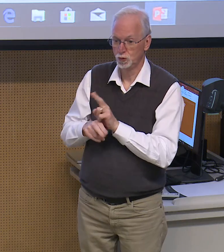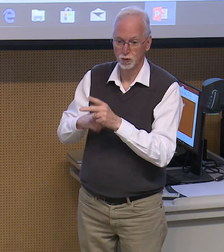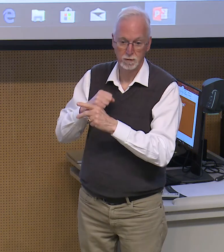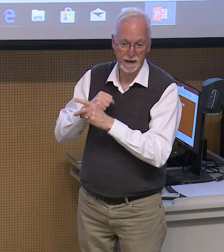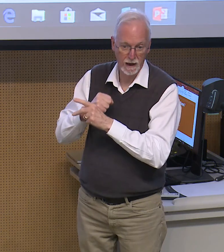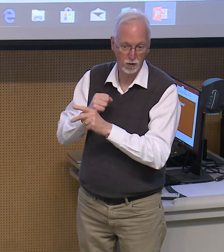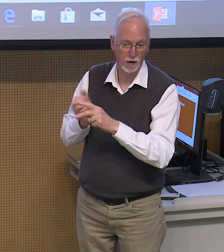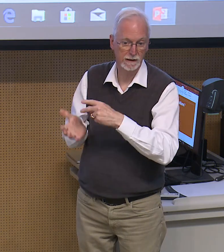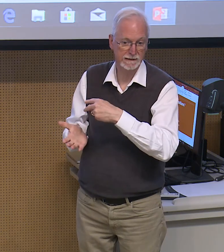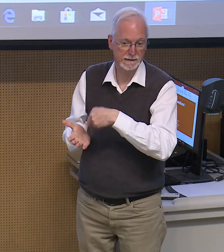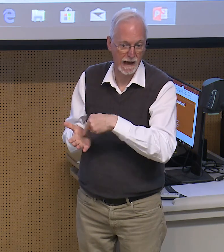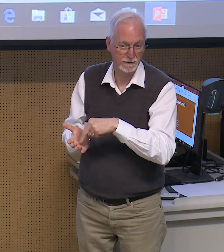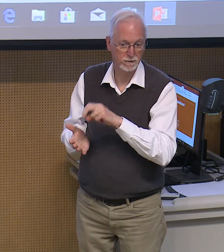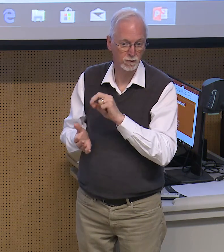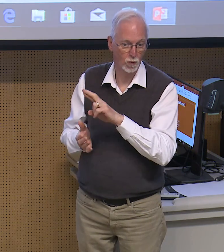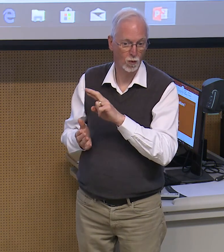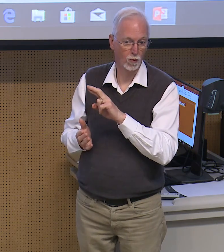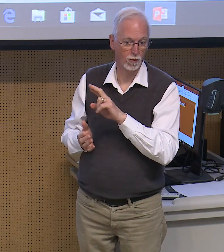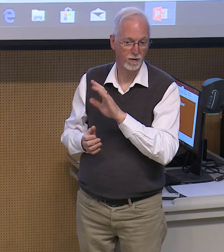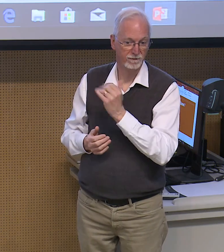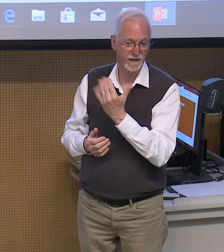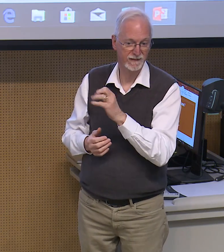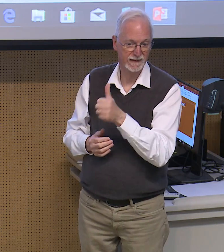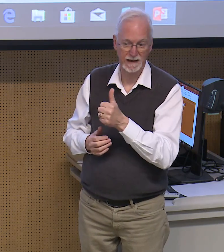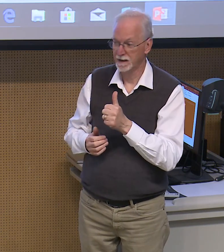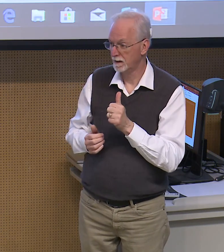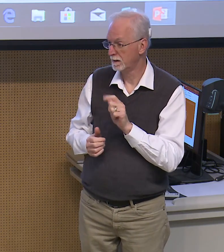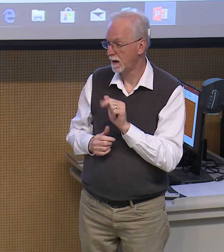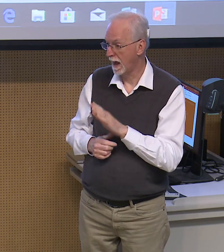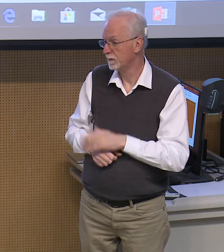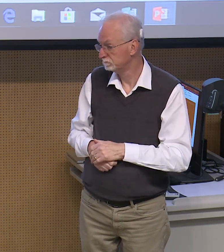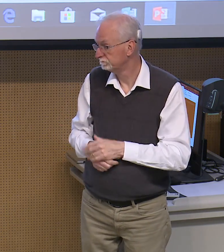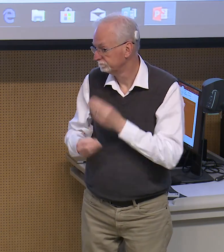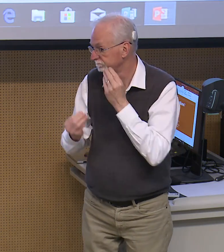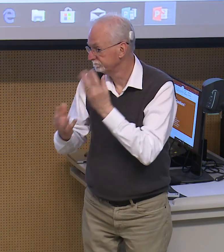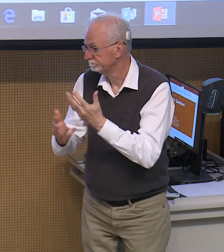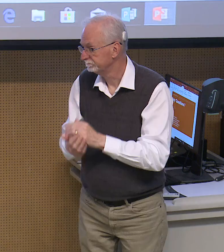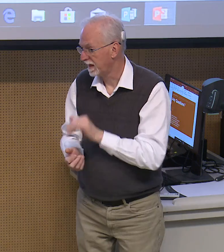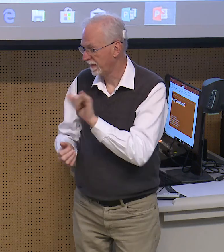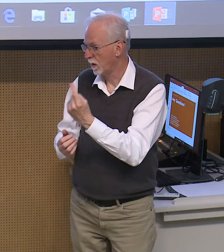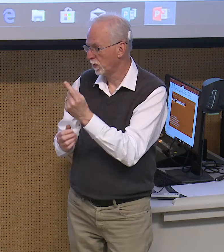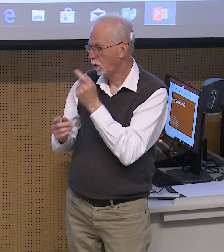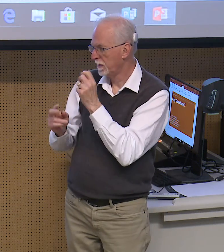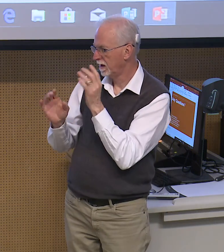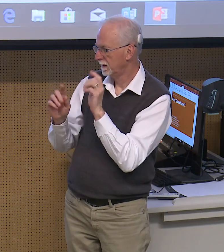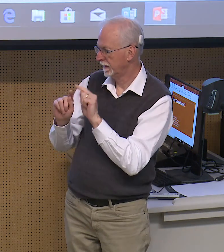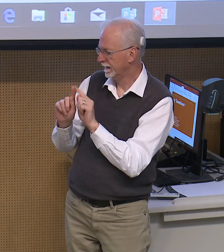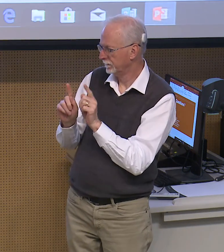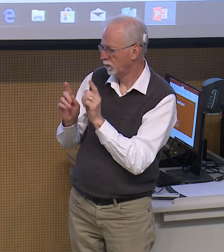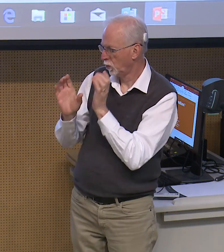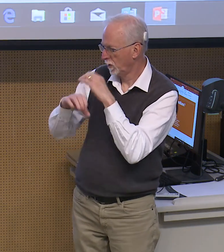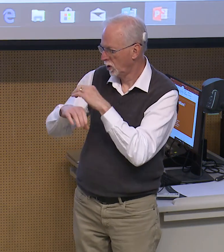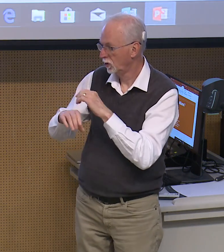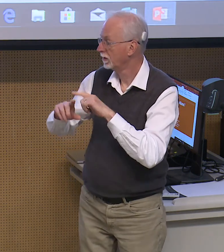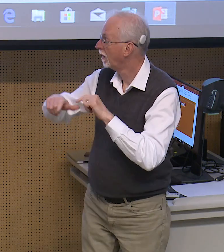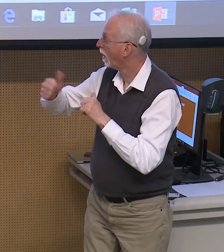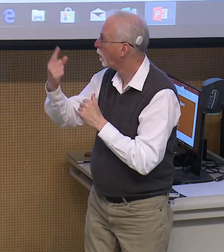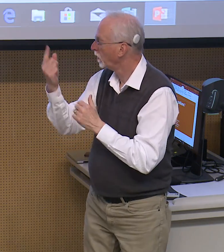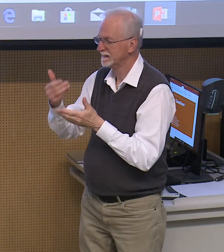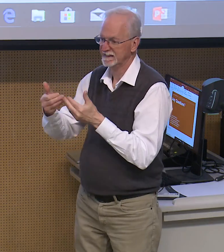type of event. If you're using Panera, 1510, or the dance space, your request will be rerouted to my